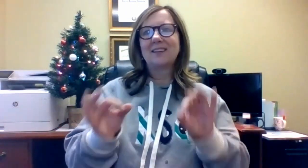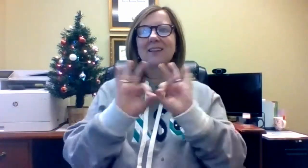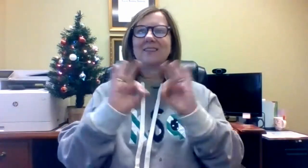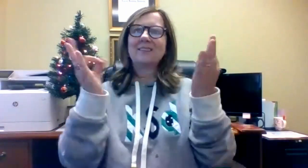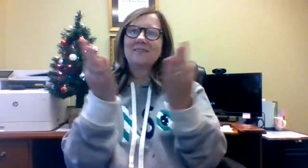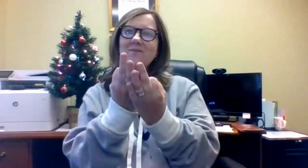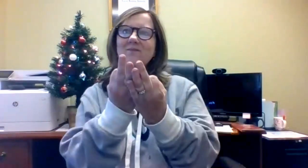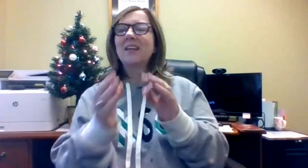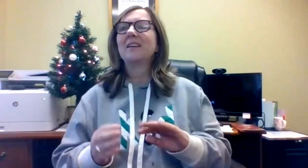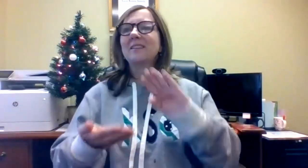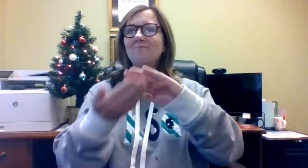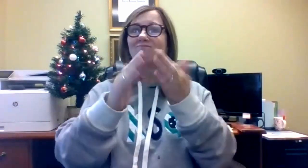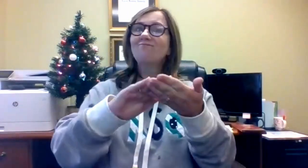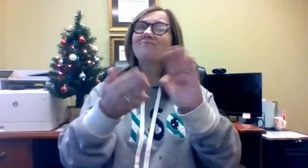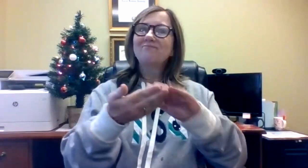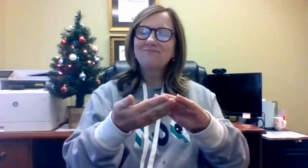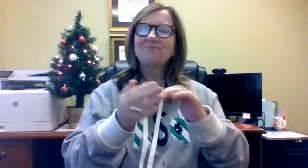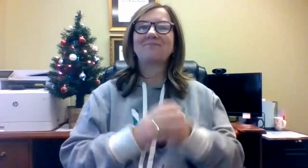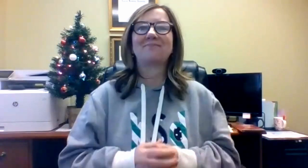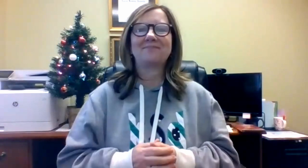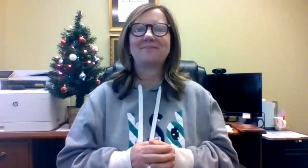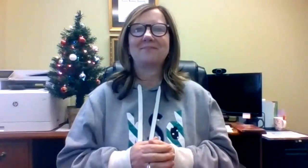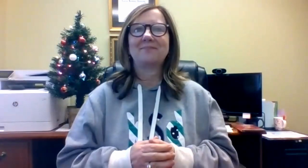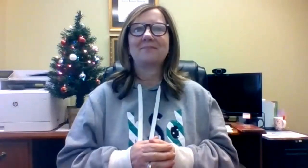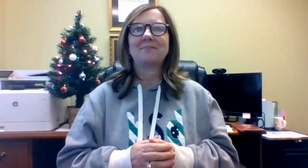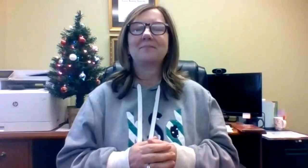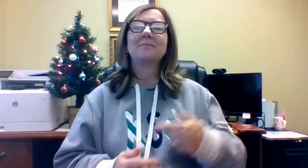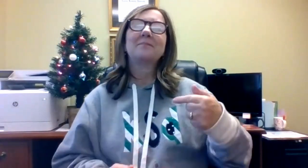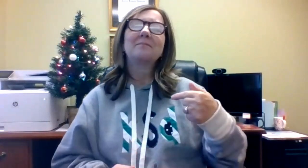Welcome all staff, students, families, and our community.